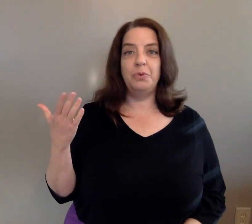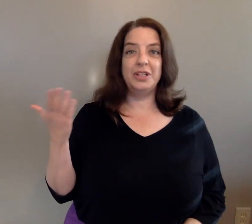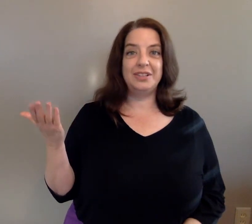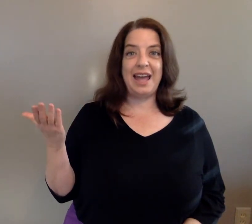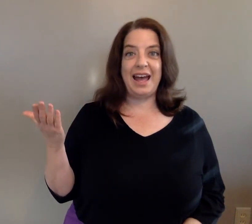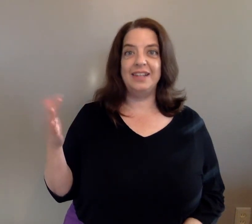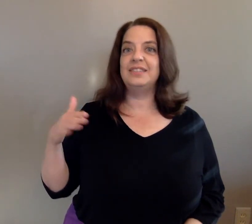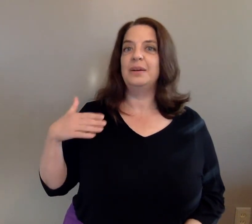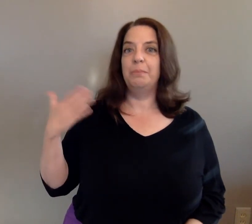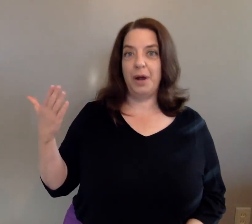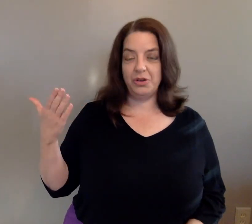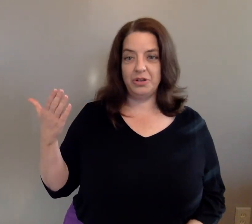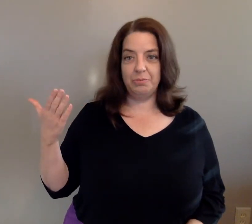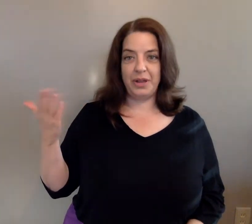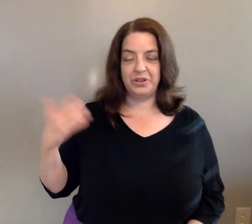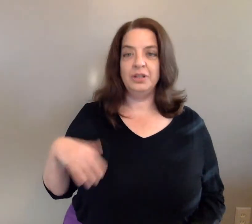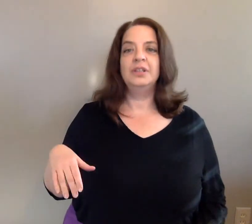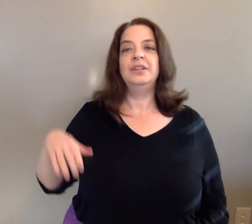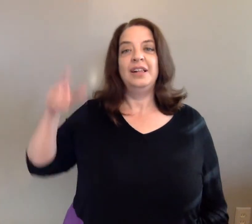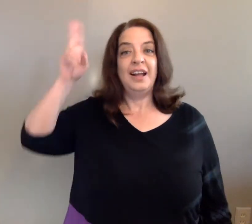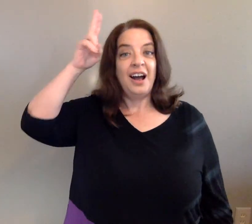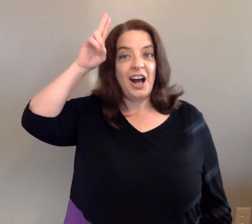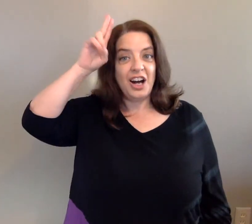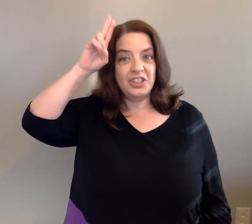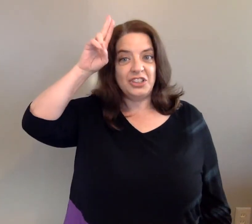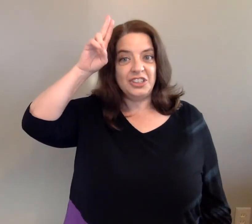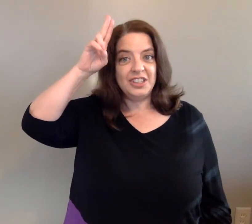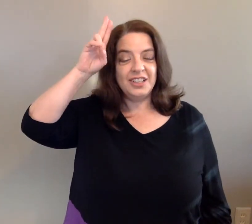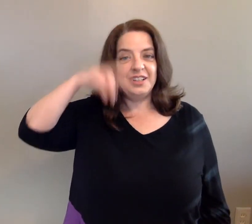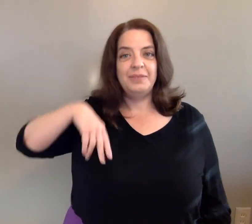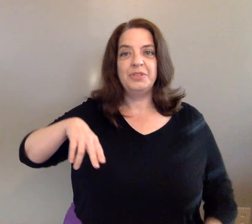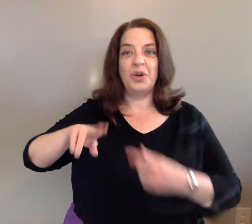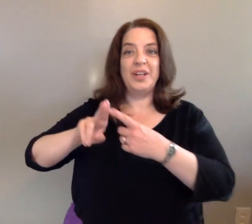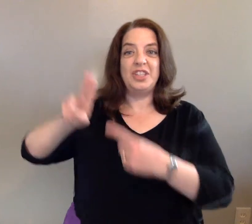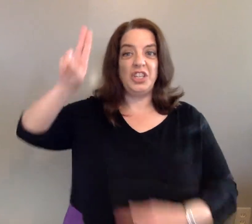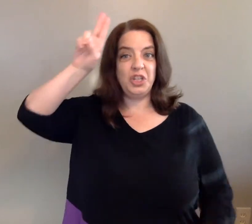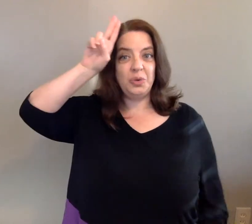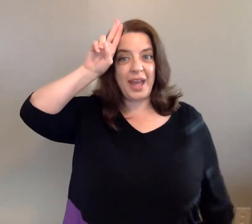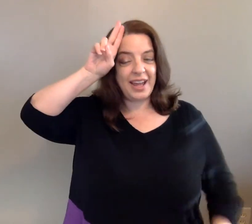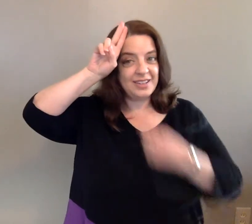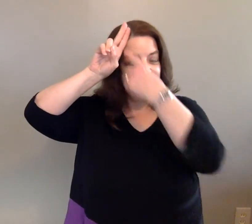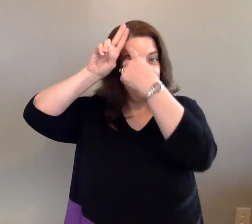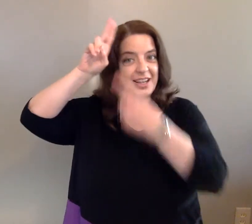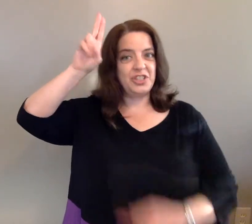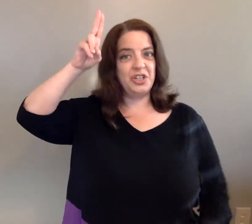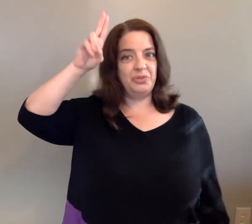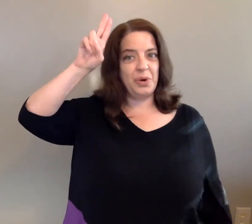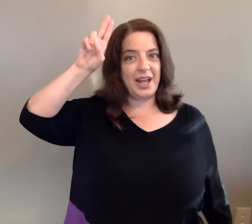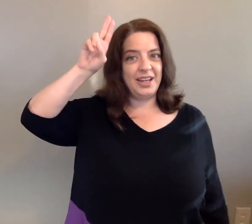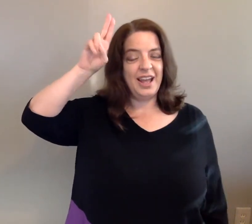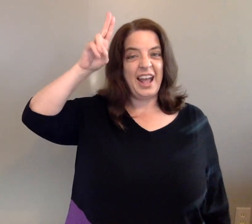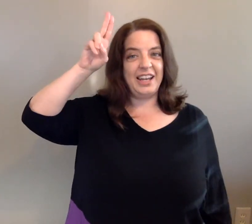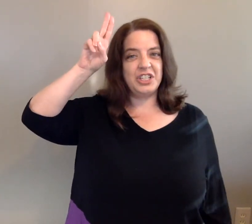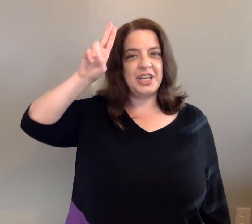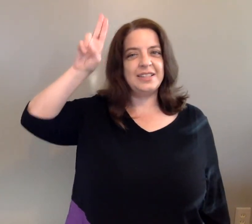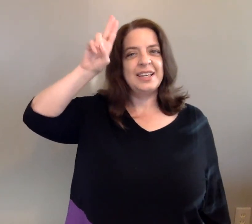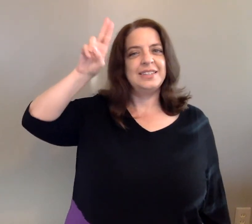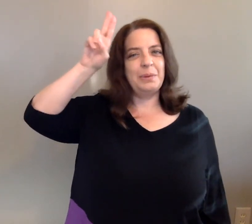your dad's brother, uncle. So it's a U hand next to your forehead and it shakes. Some people